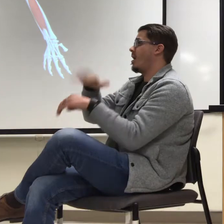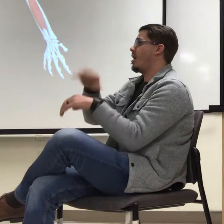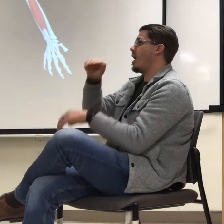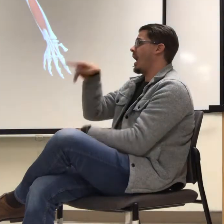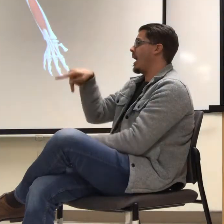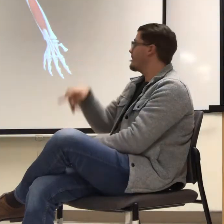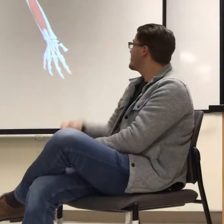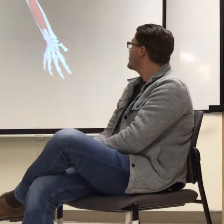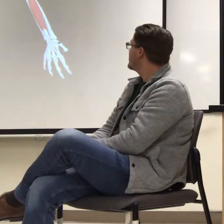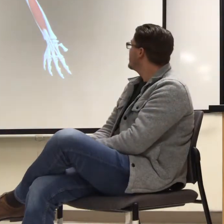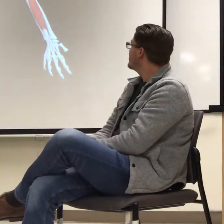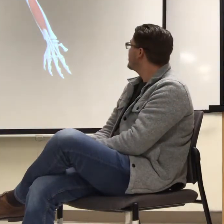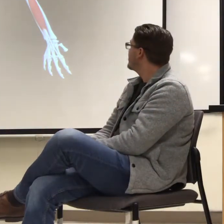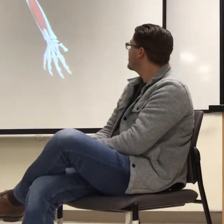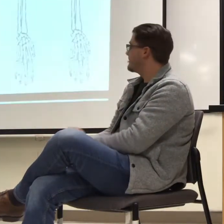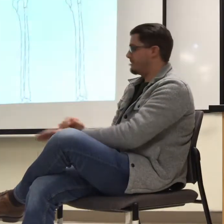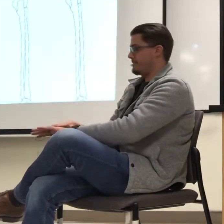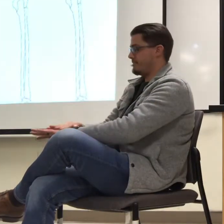Go to our colors right there.